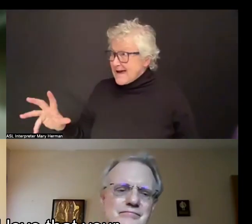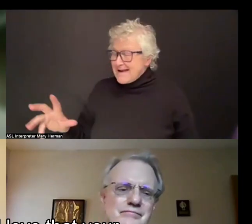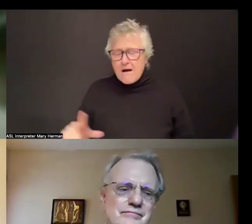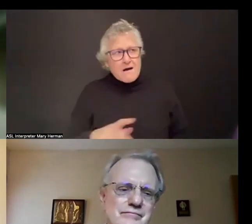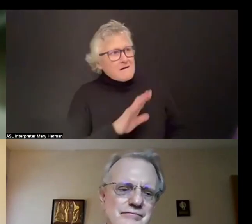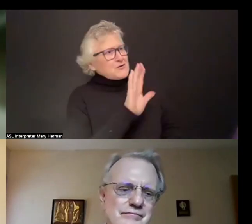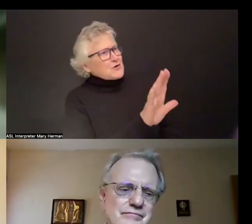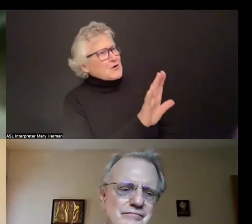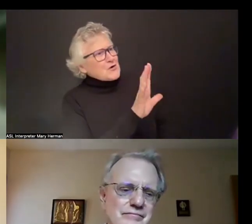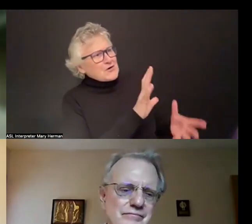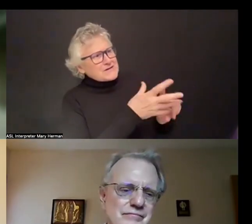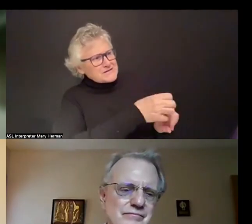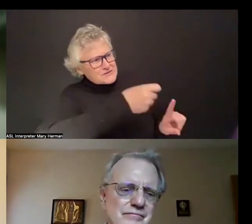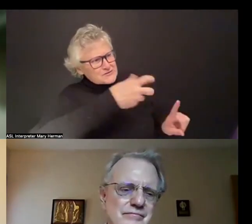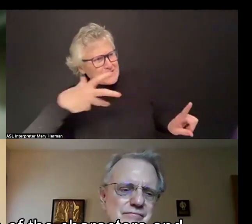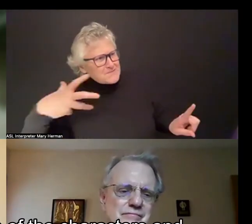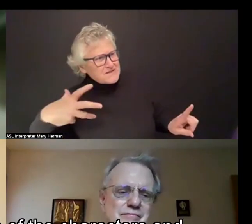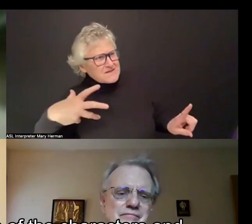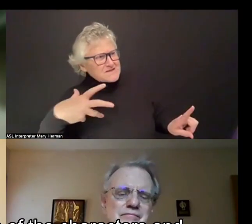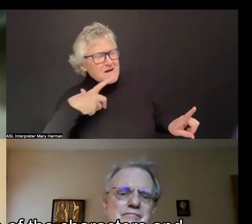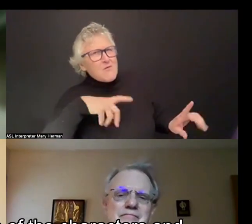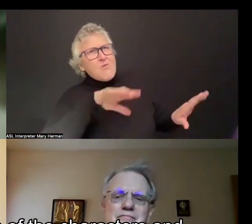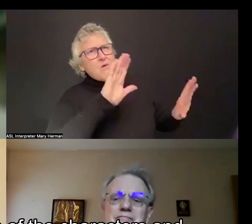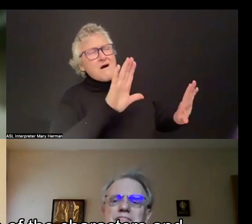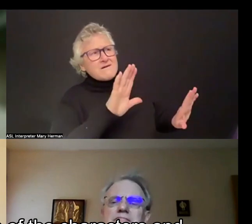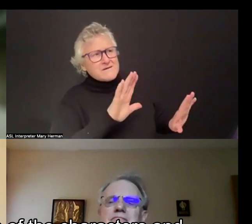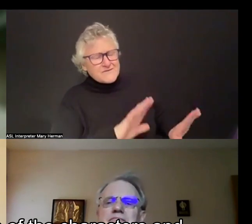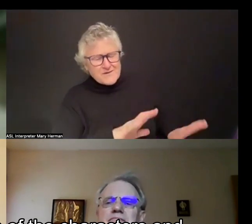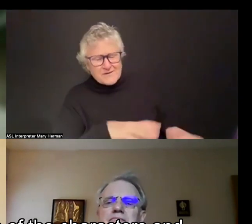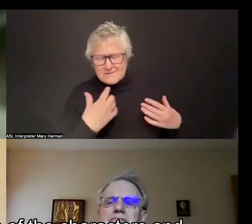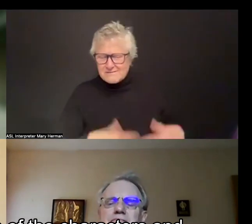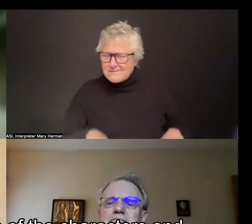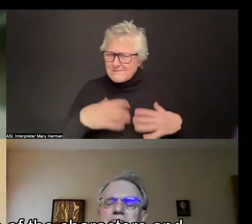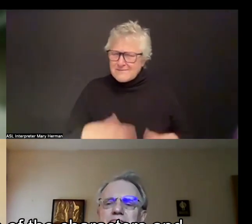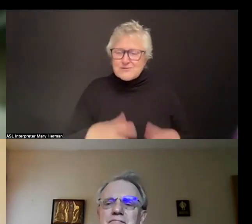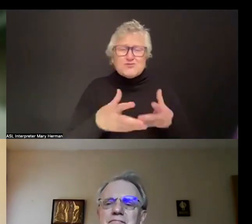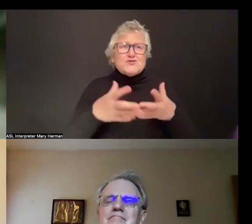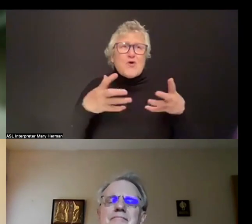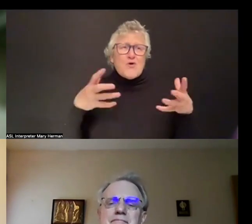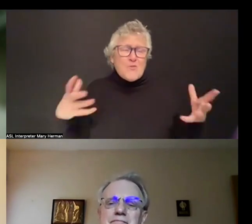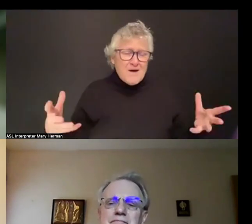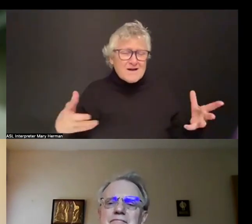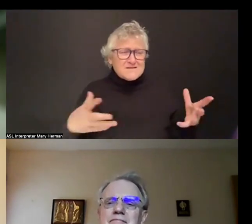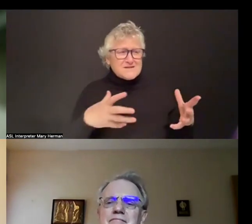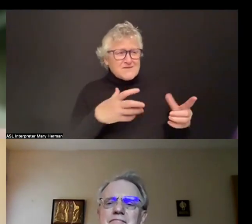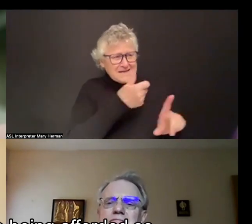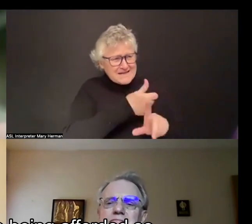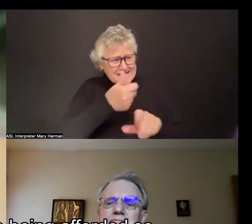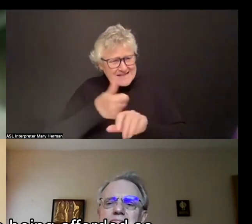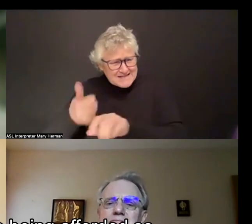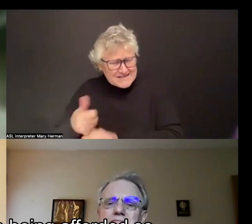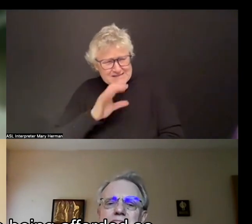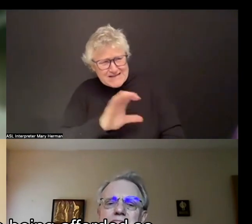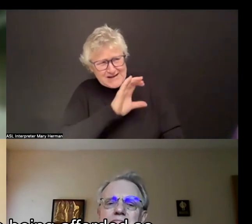really wonderful. It's great. It's Thank great. They you. evoke so much of the characters and the space. It's wonderful. Well, And